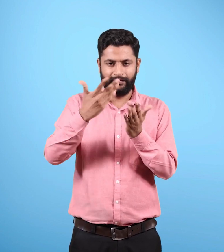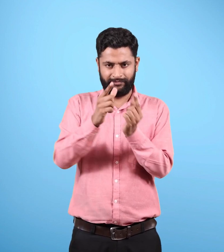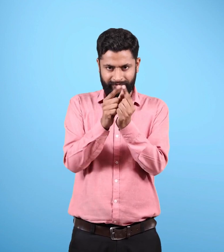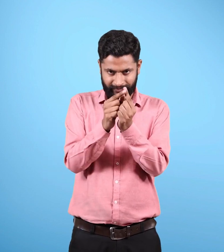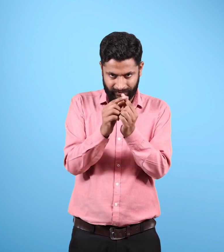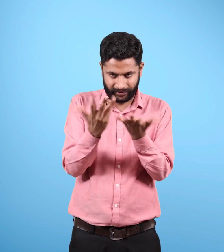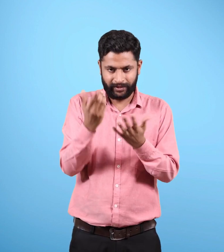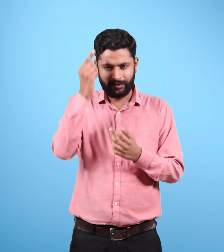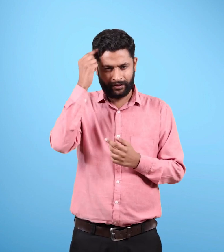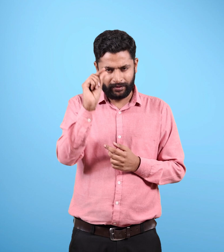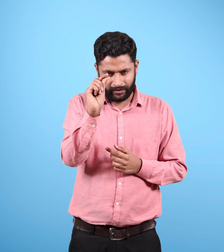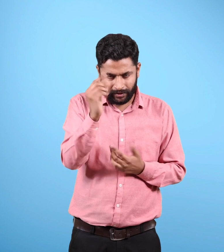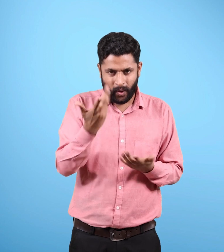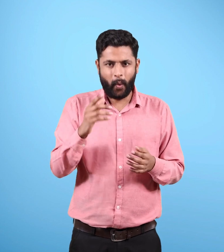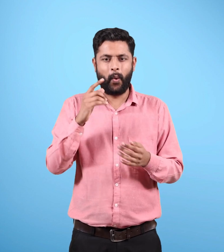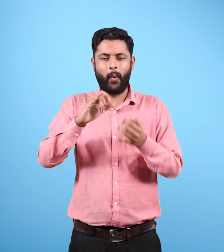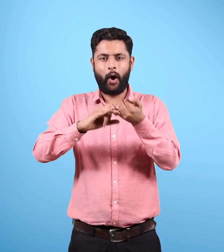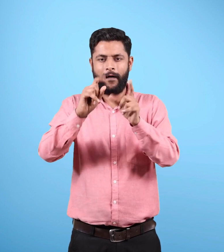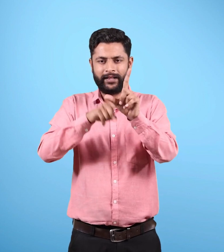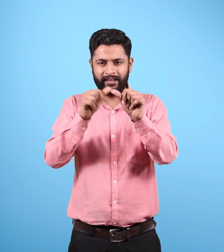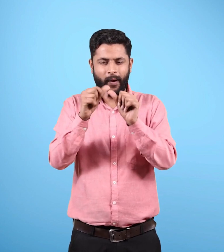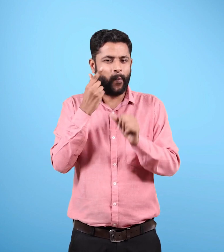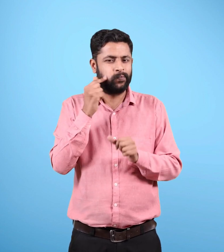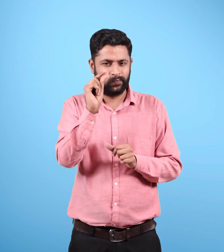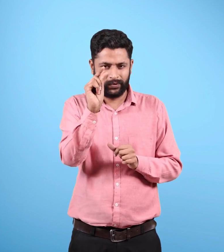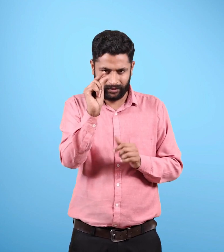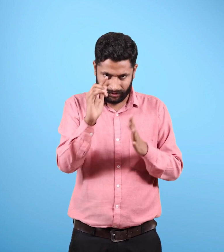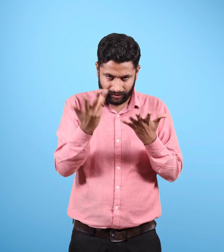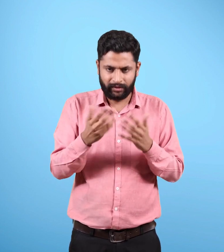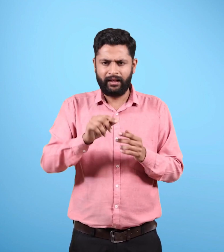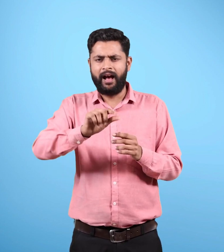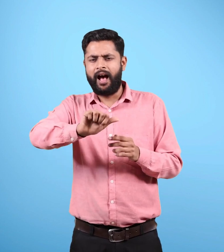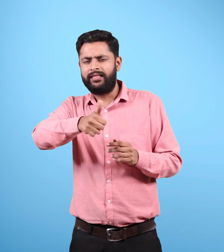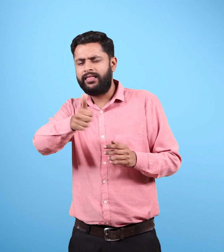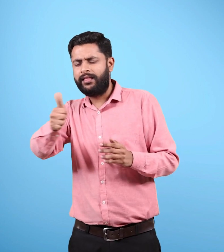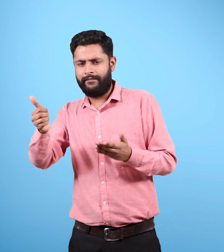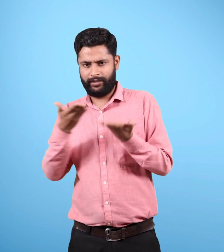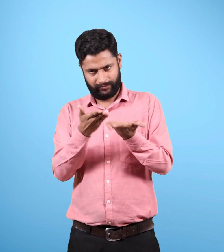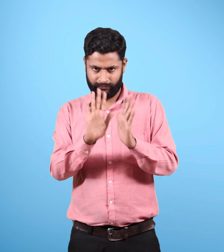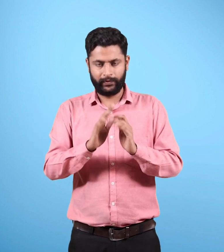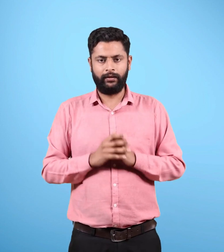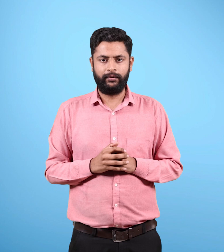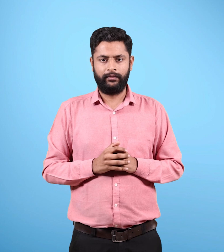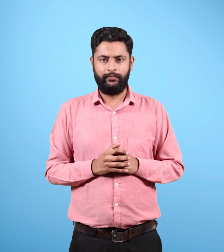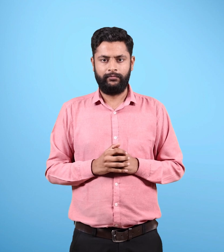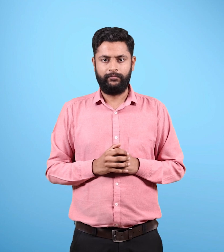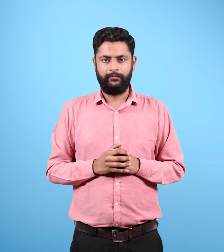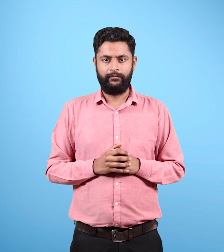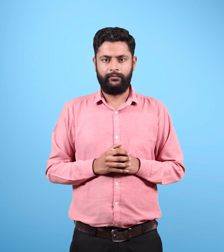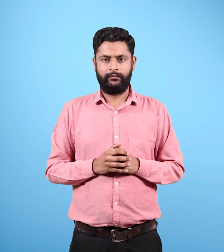Ingredients: oil from groundnut, mustard, soya bean, and any other plant.